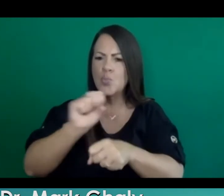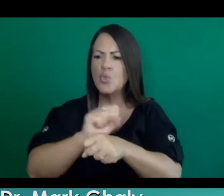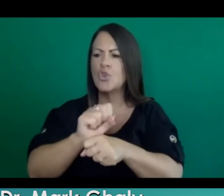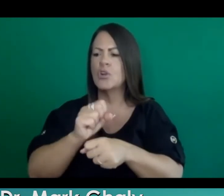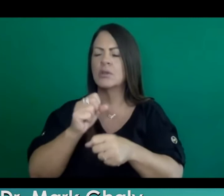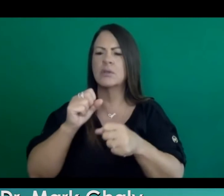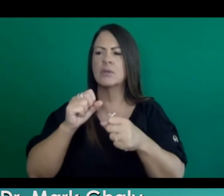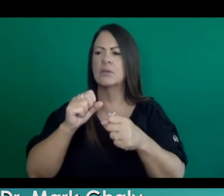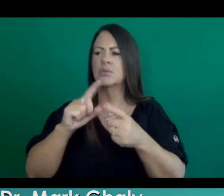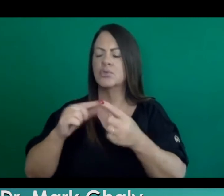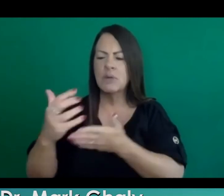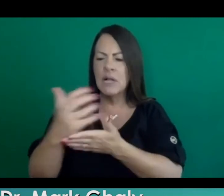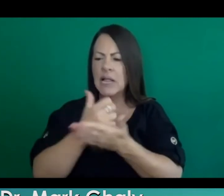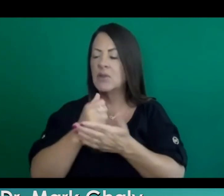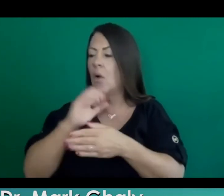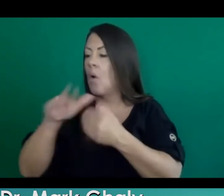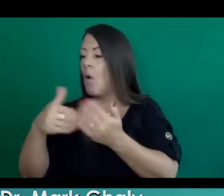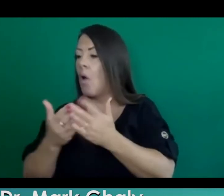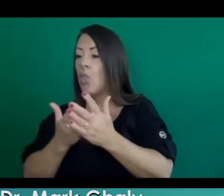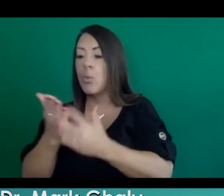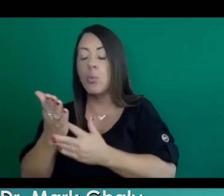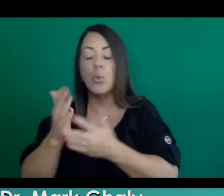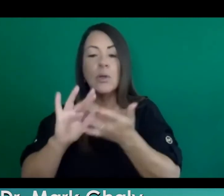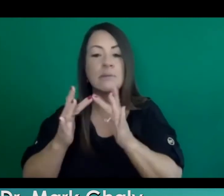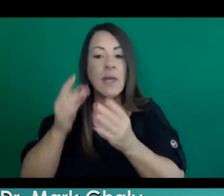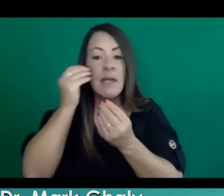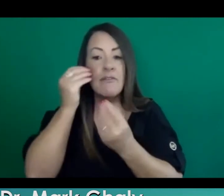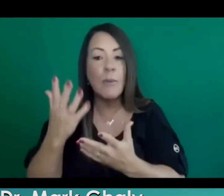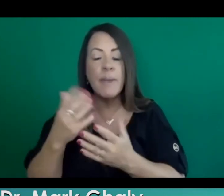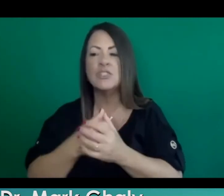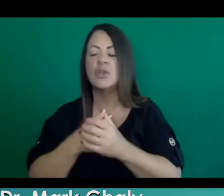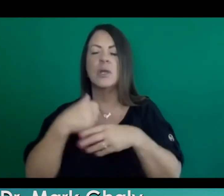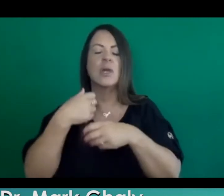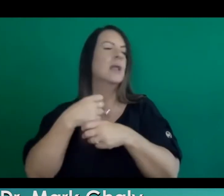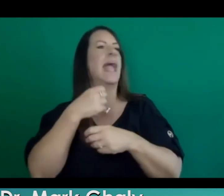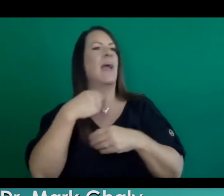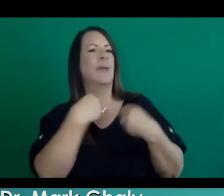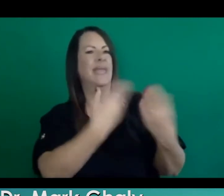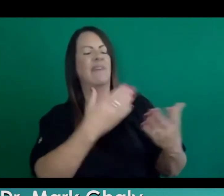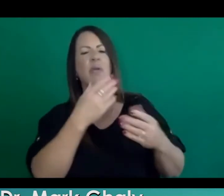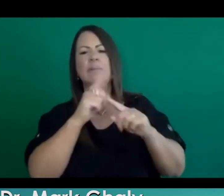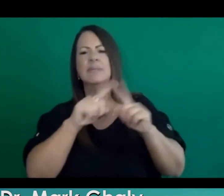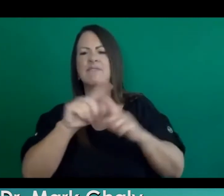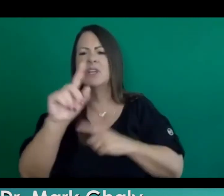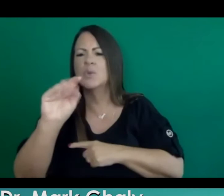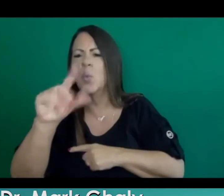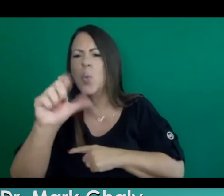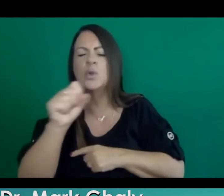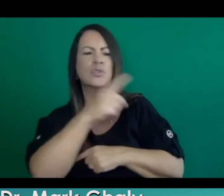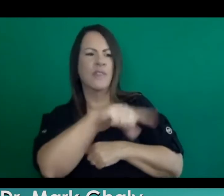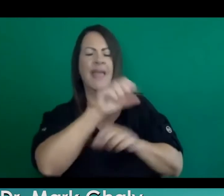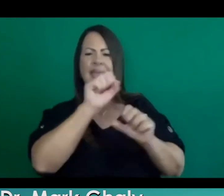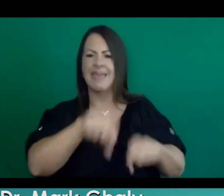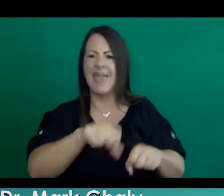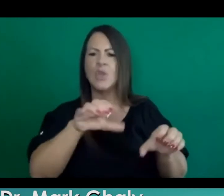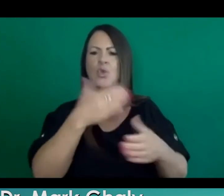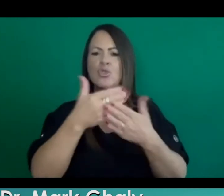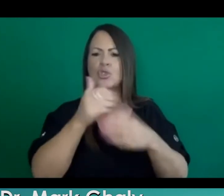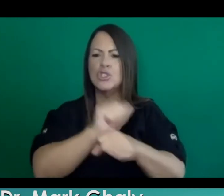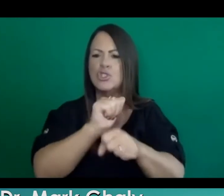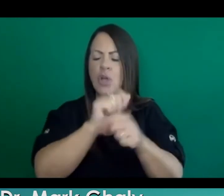information technology tools to make that job a little bit easier so that the information can be organized, contacts